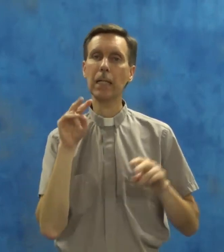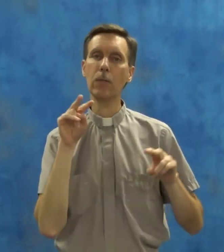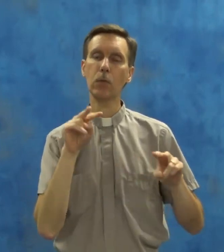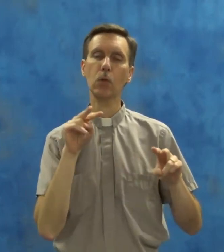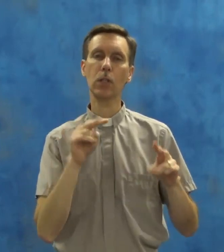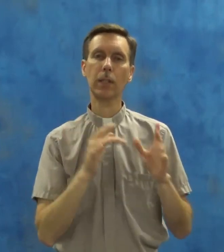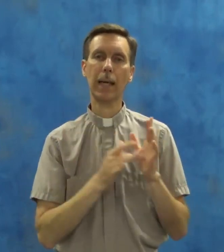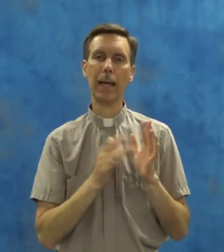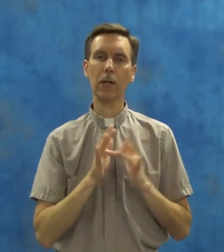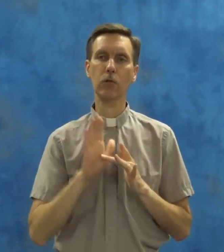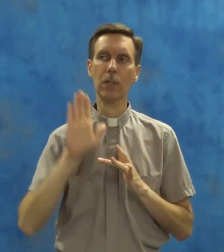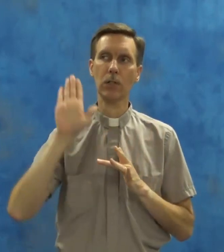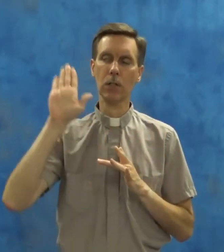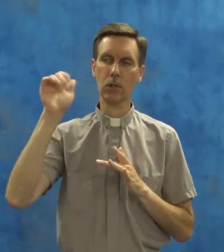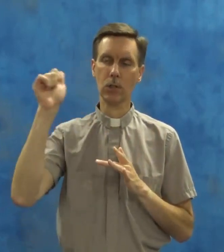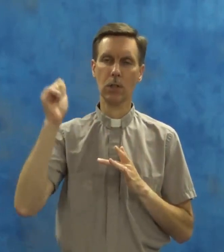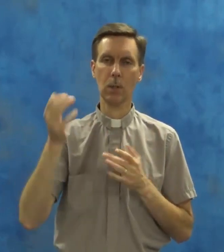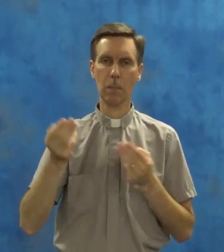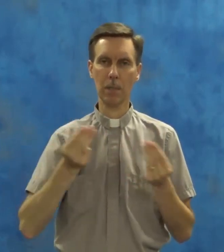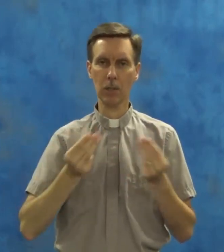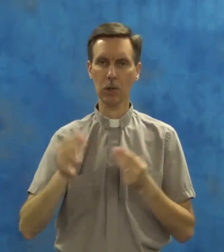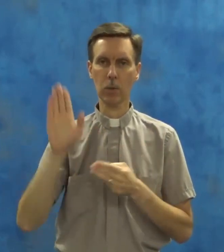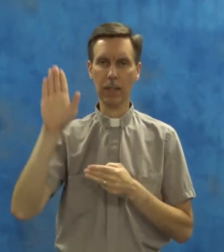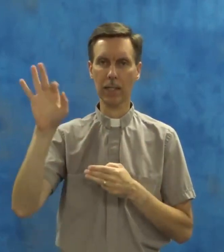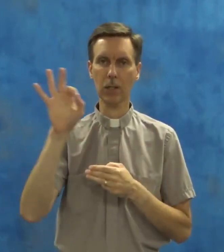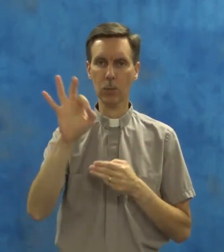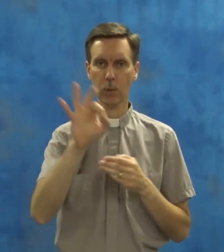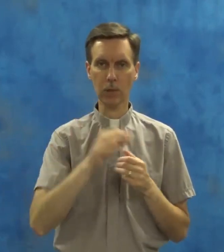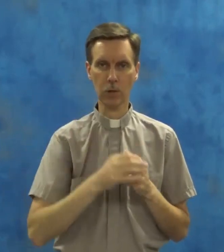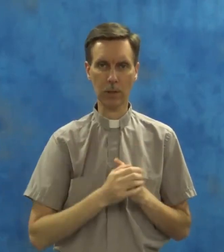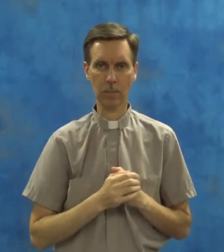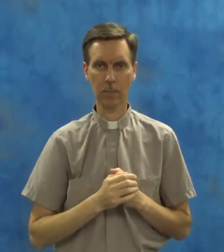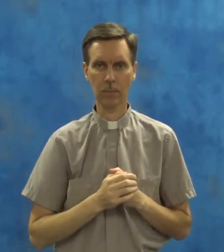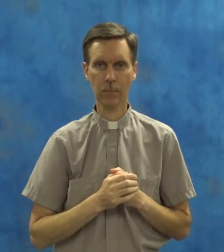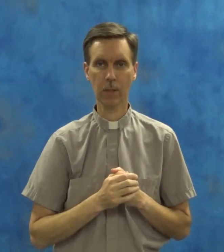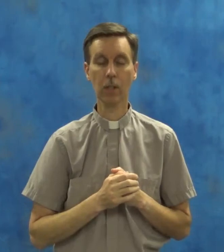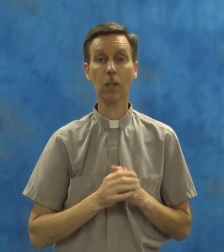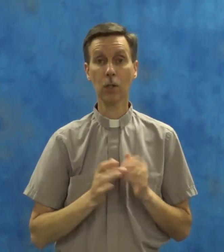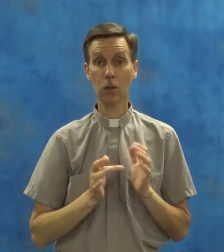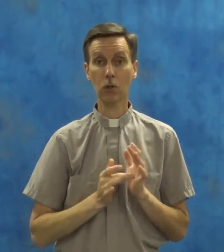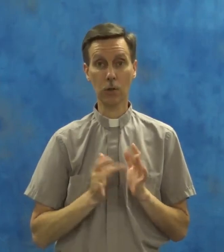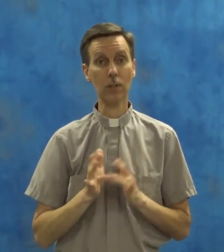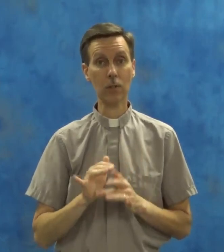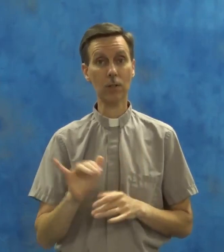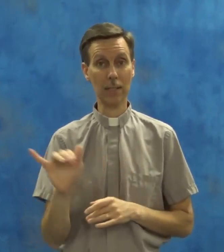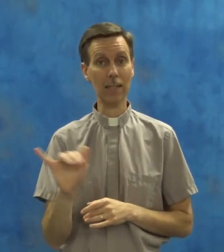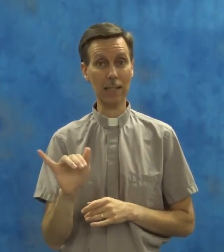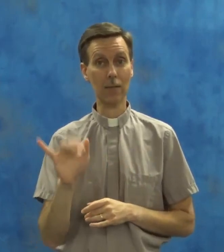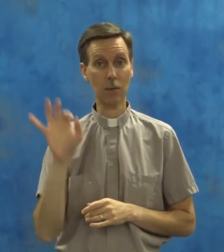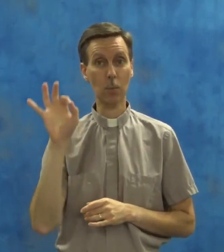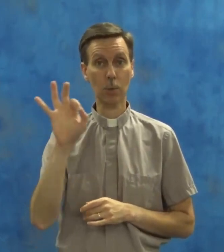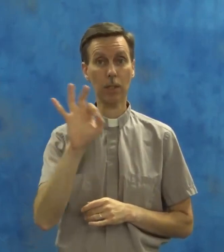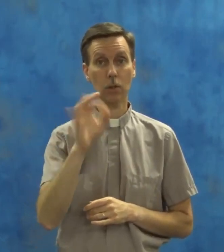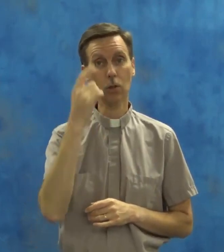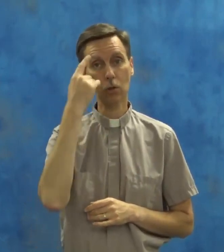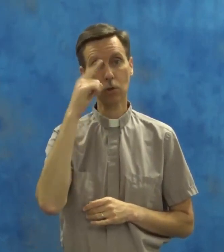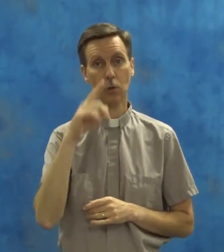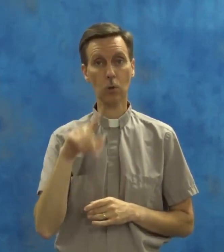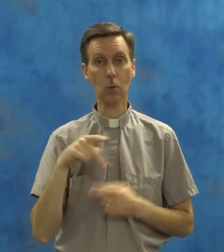If you look at Jesus' ministry and his preaching, Jesus did even preach to